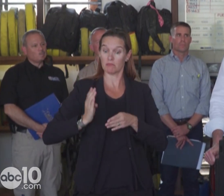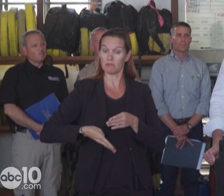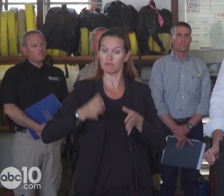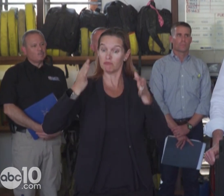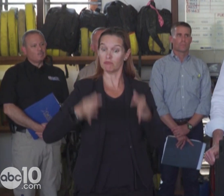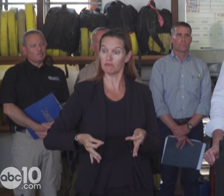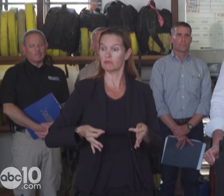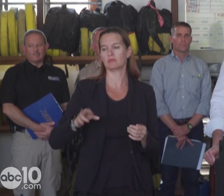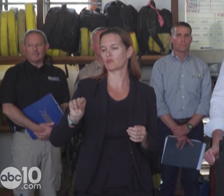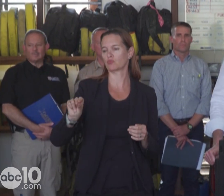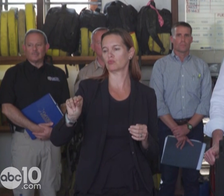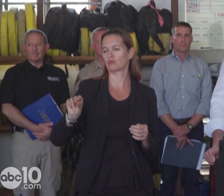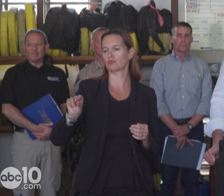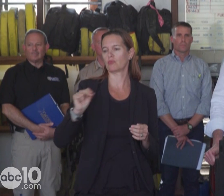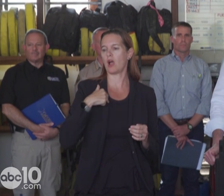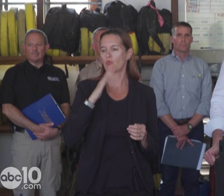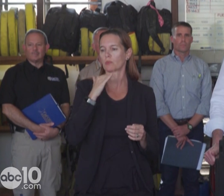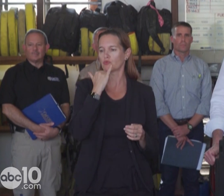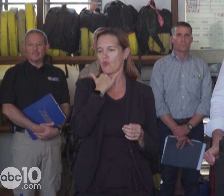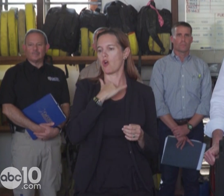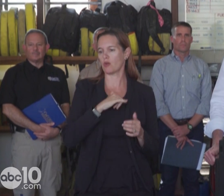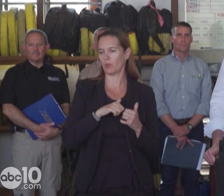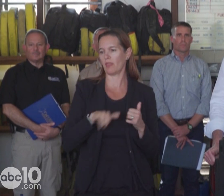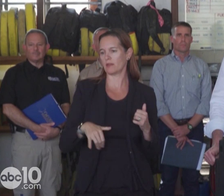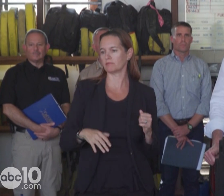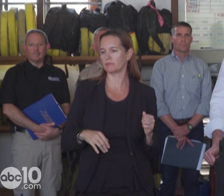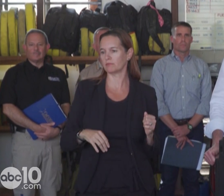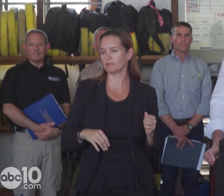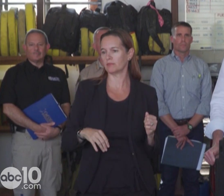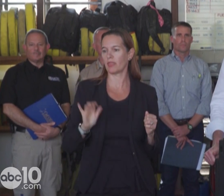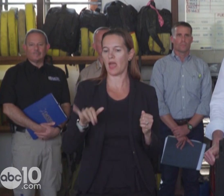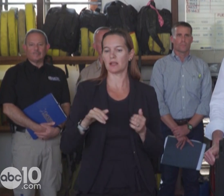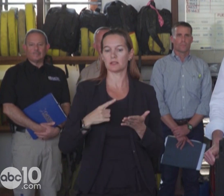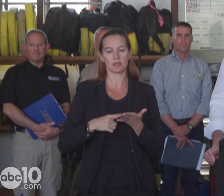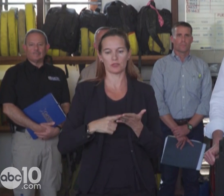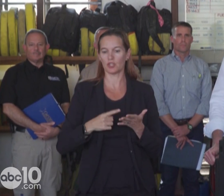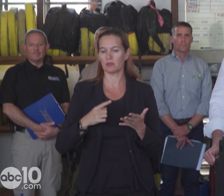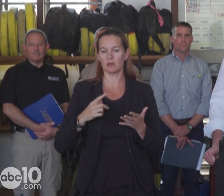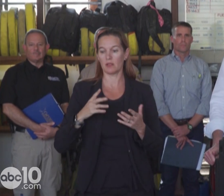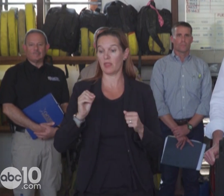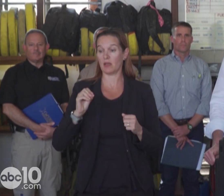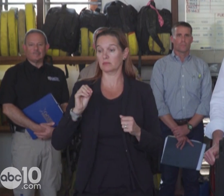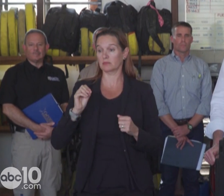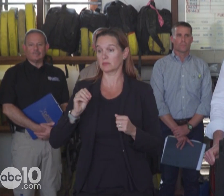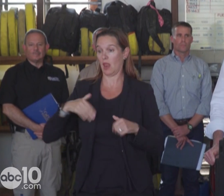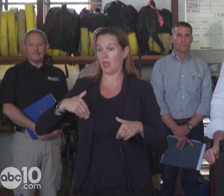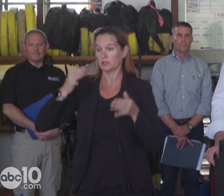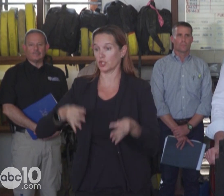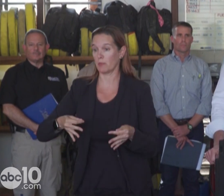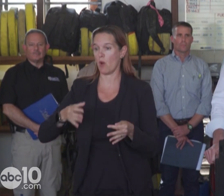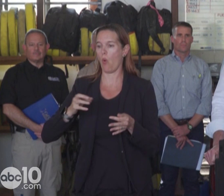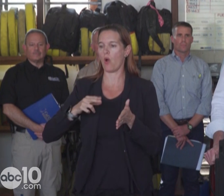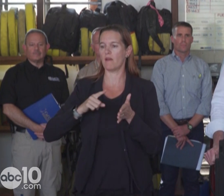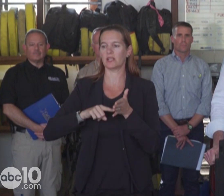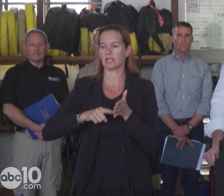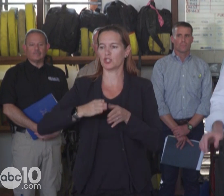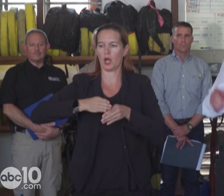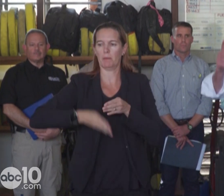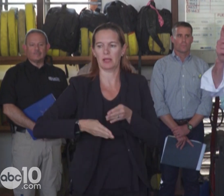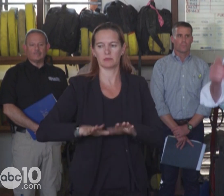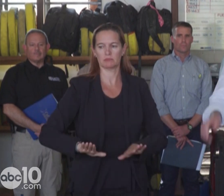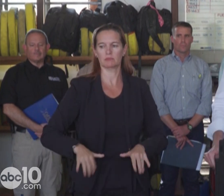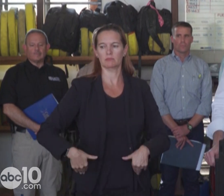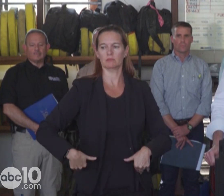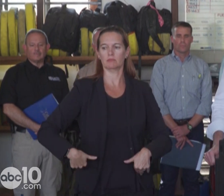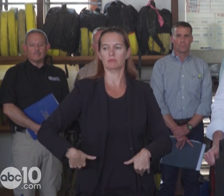meaning that determination and investigation was complete. It is neither determined, nor is that investigation complete. Just for clarification,